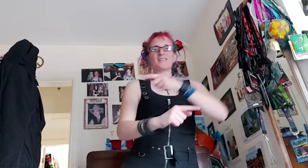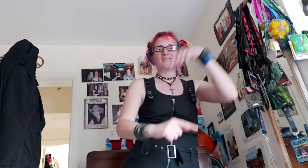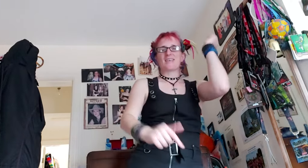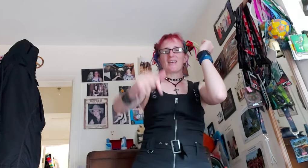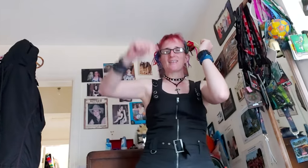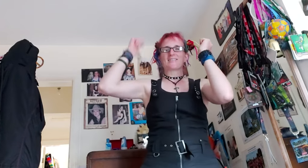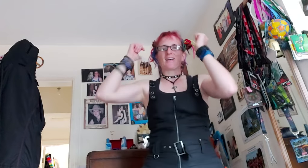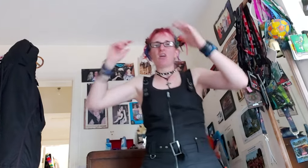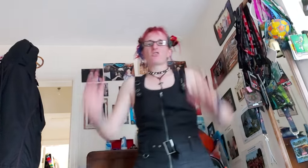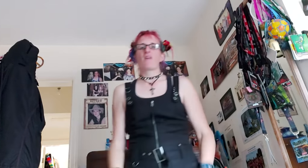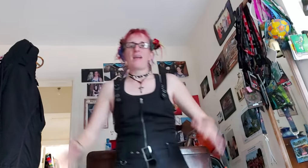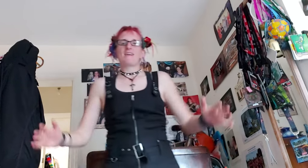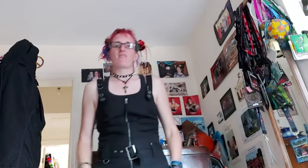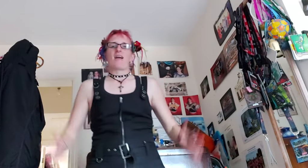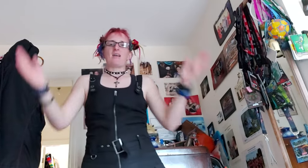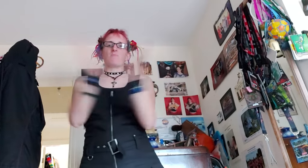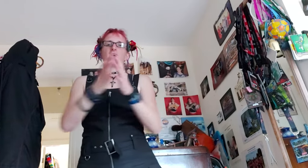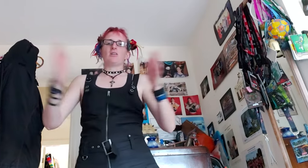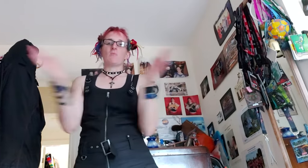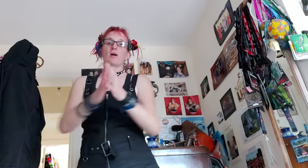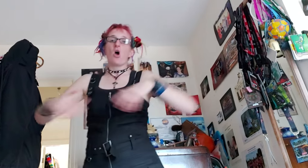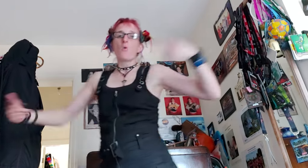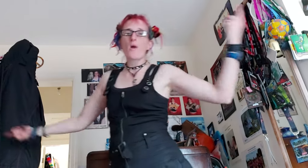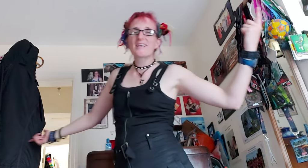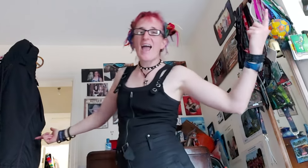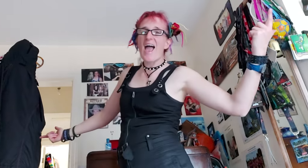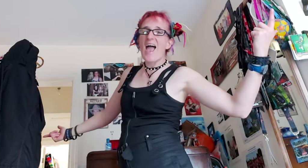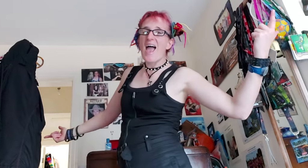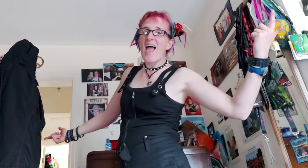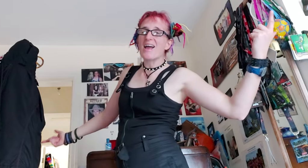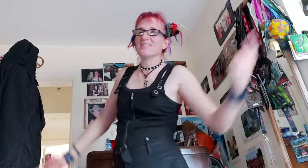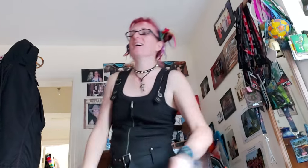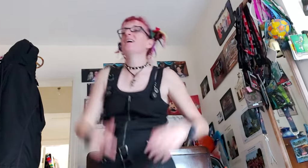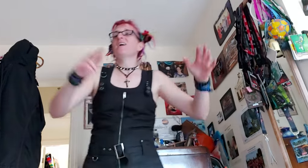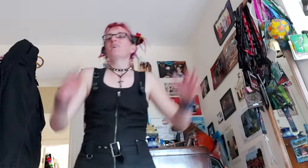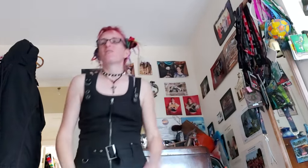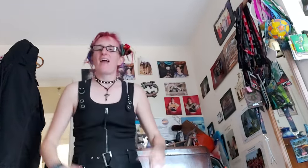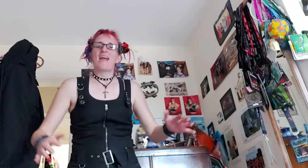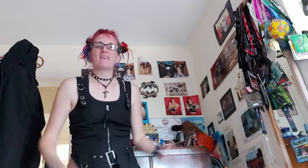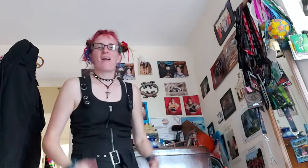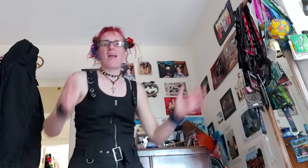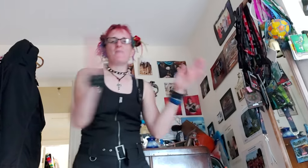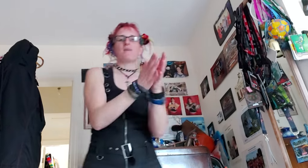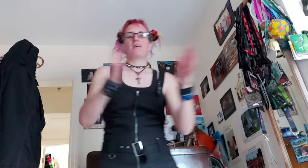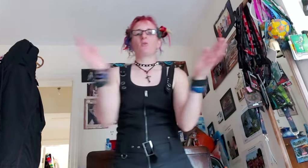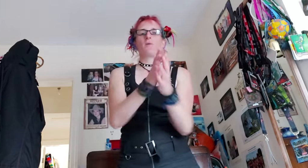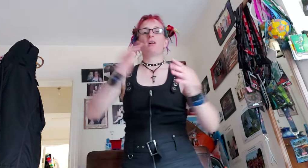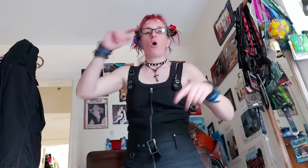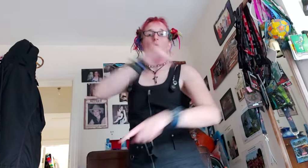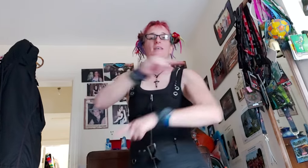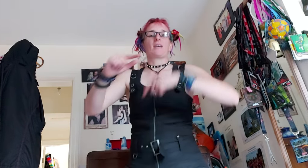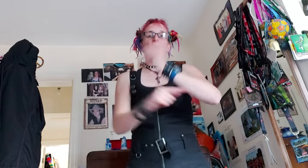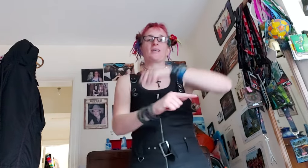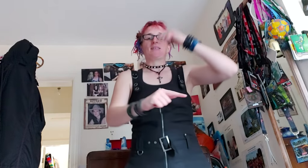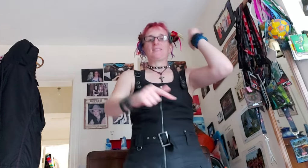wicked, skill, skill. Great, great, real, wicked! Great, great, real, real, wicked, wicked,